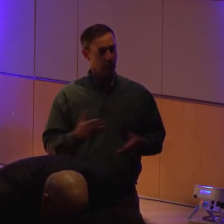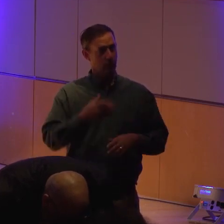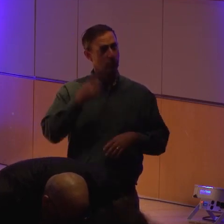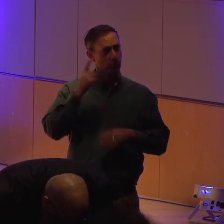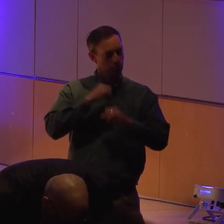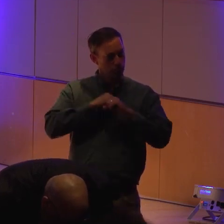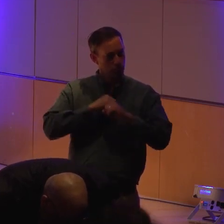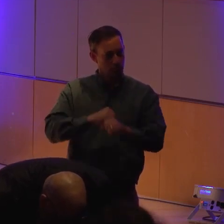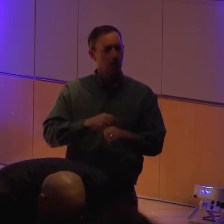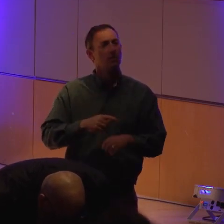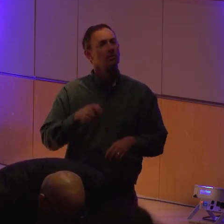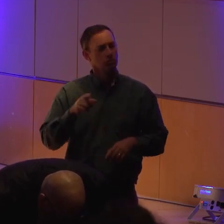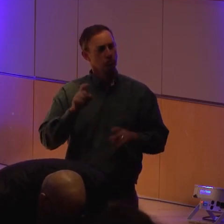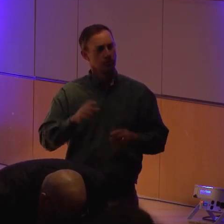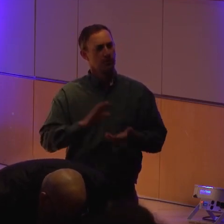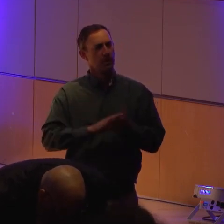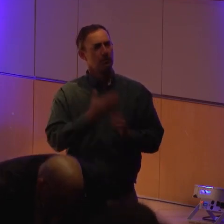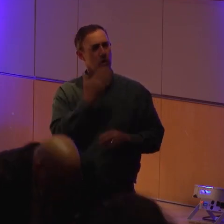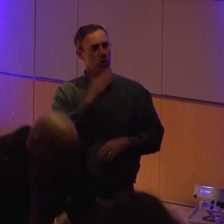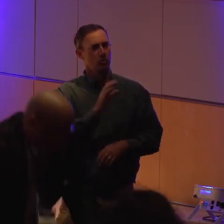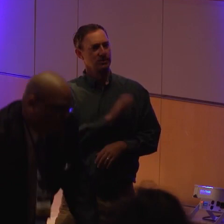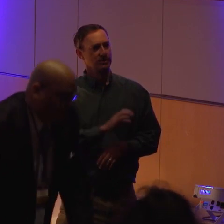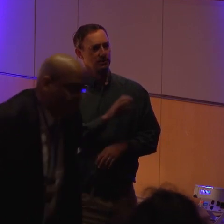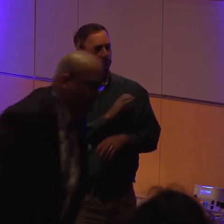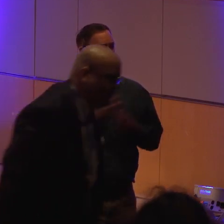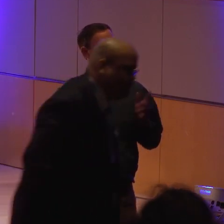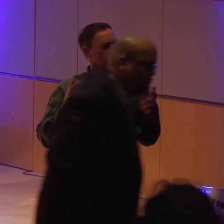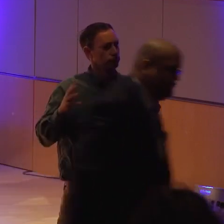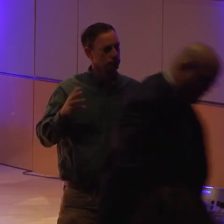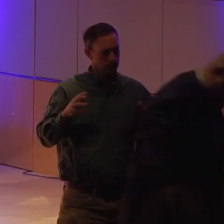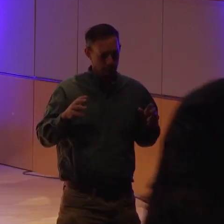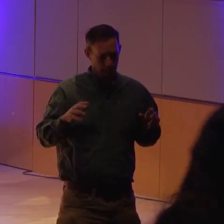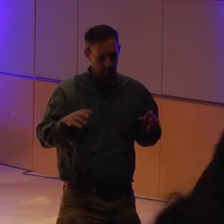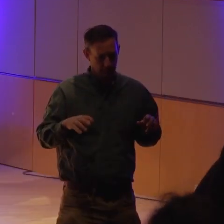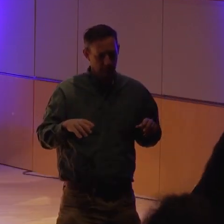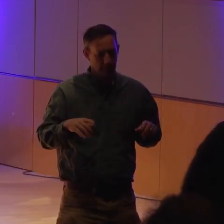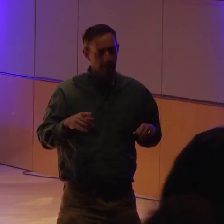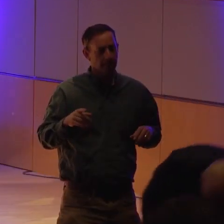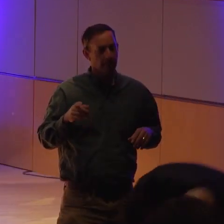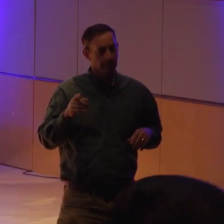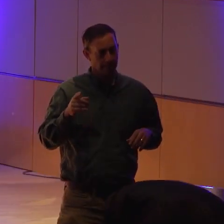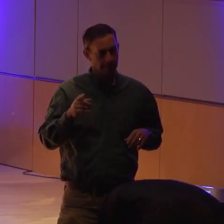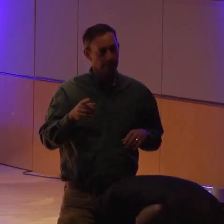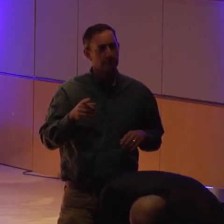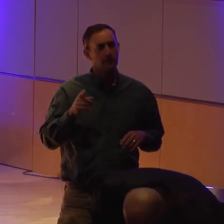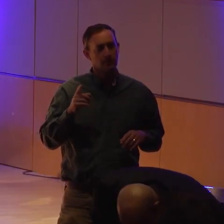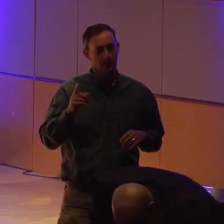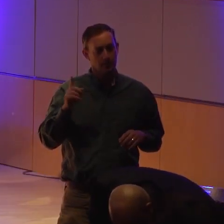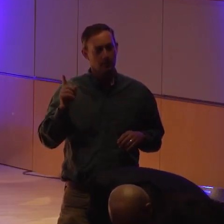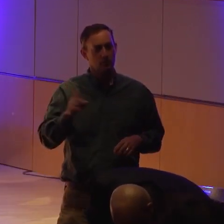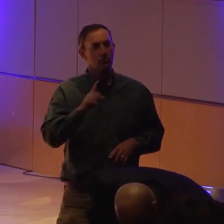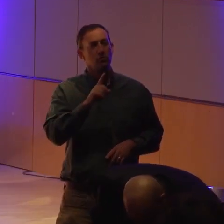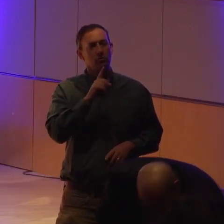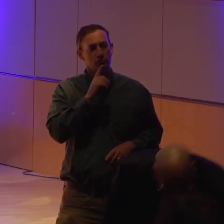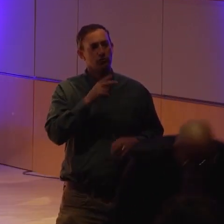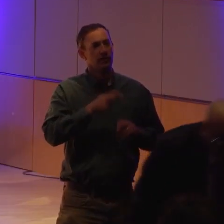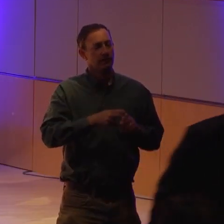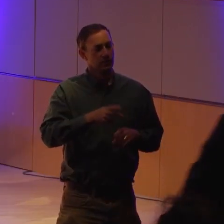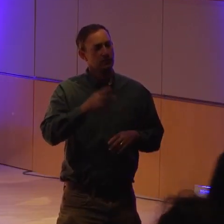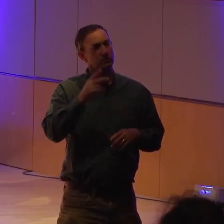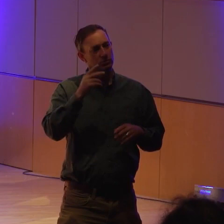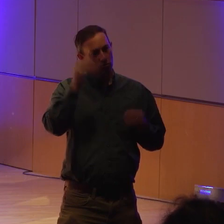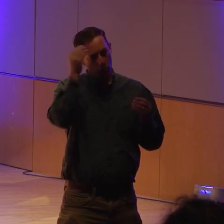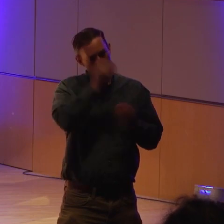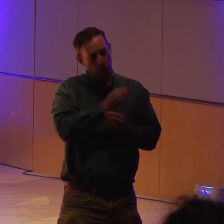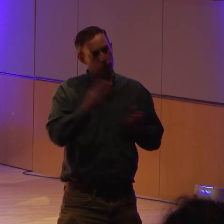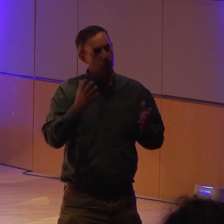demean themselves as good citizens." And he went on to reference the prophet Micah in saying,